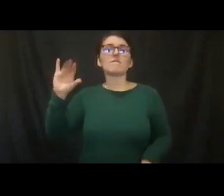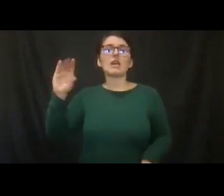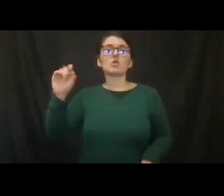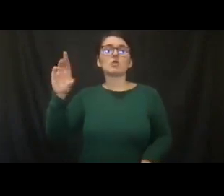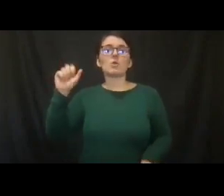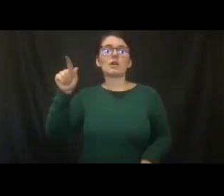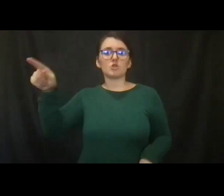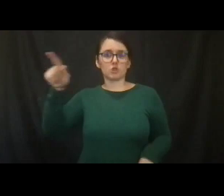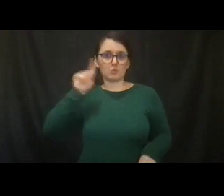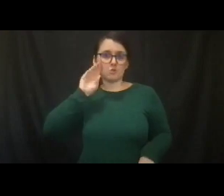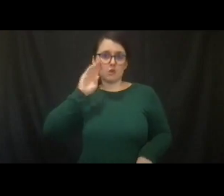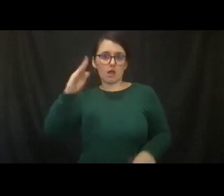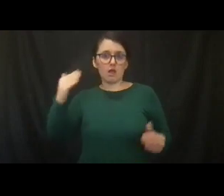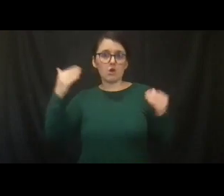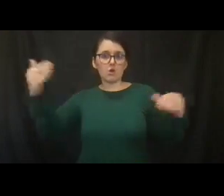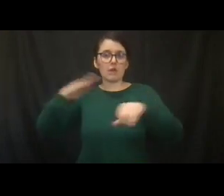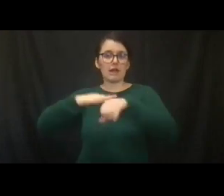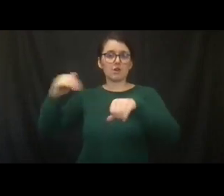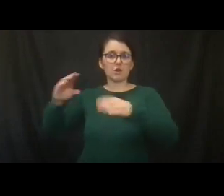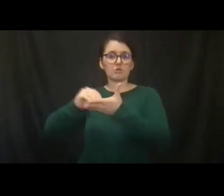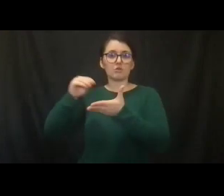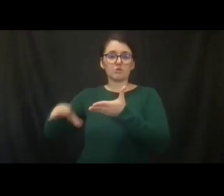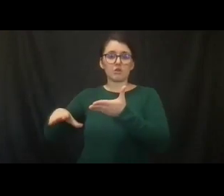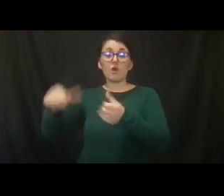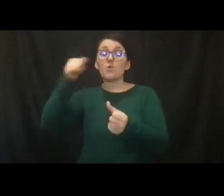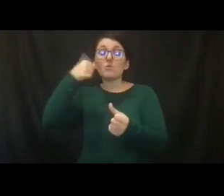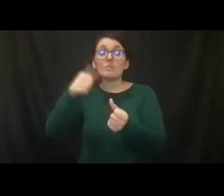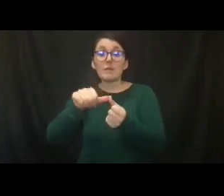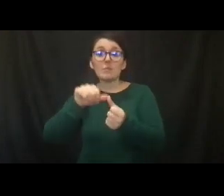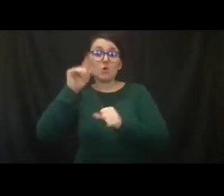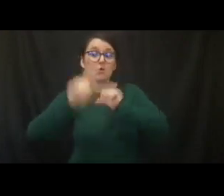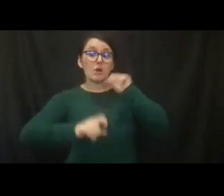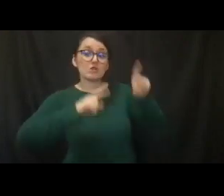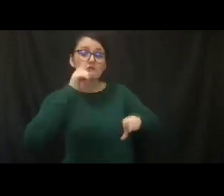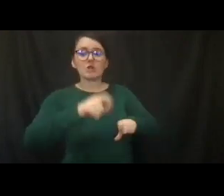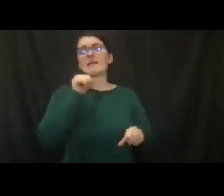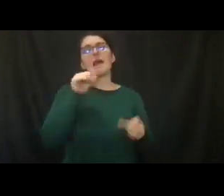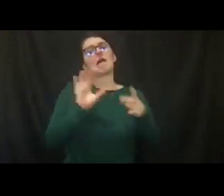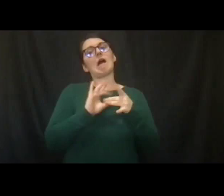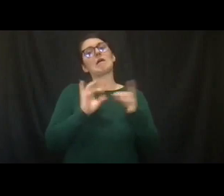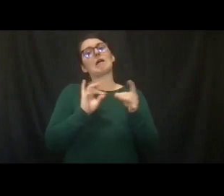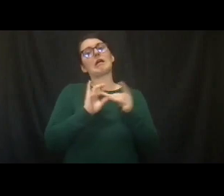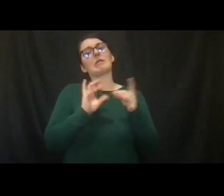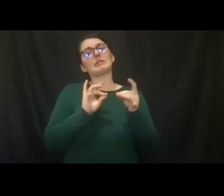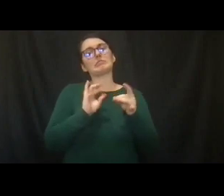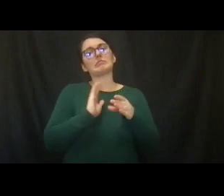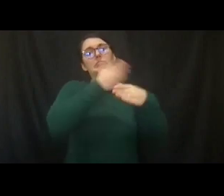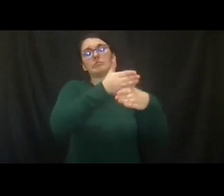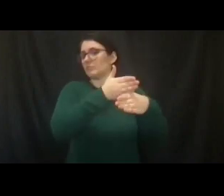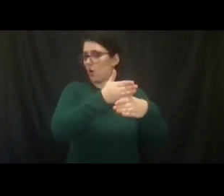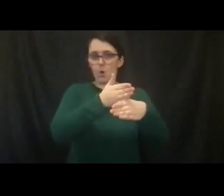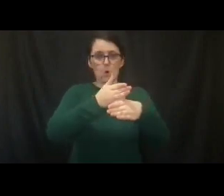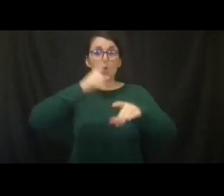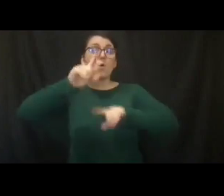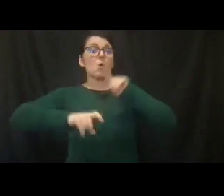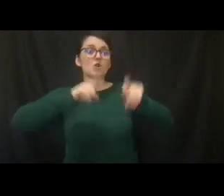we call, let's just remember, folks, that we're looking for questions, not necessarily comments. You're doing so great using